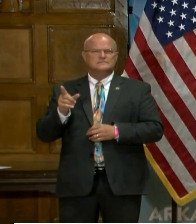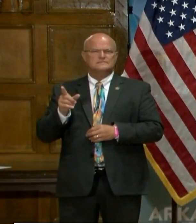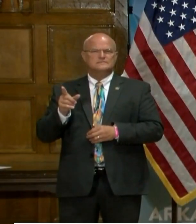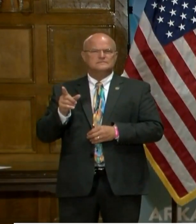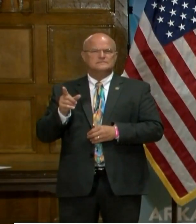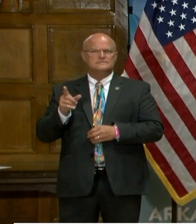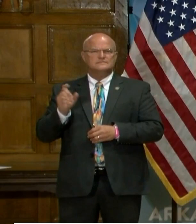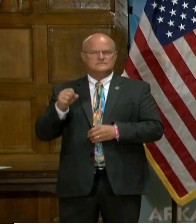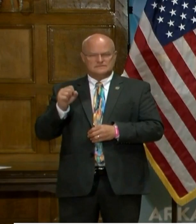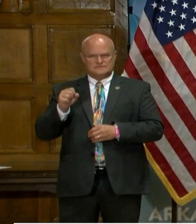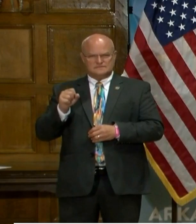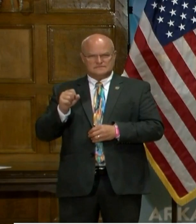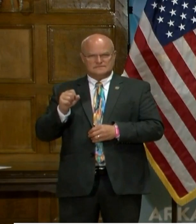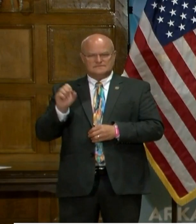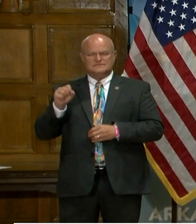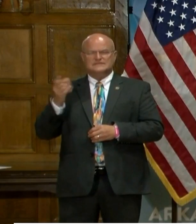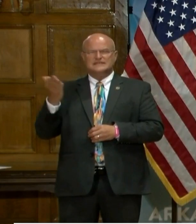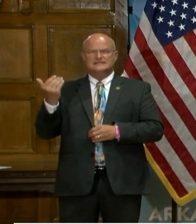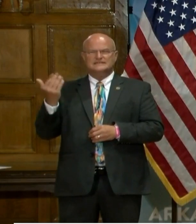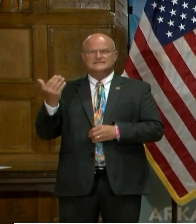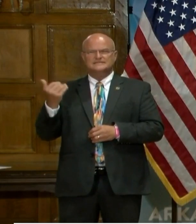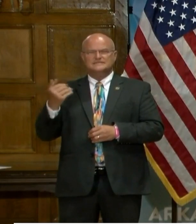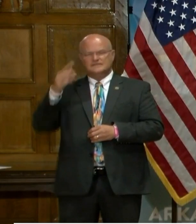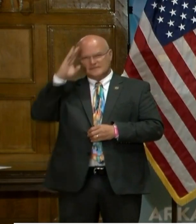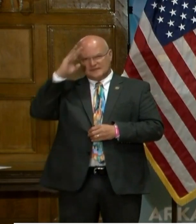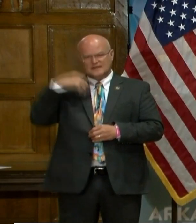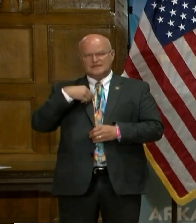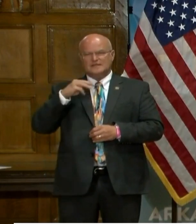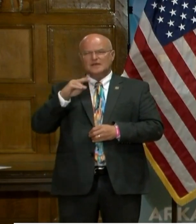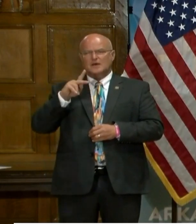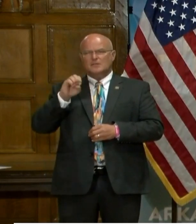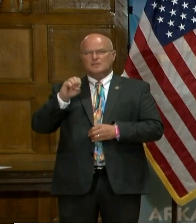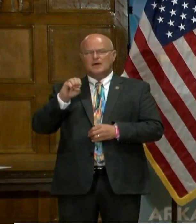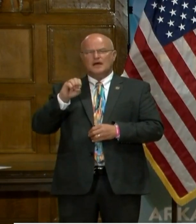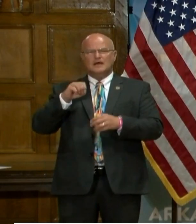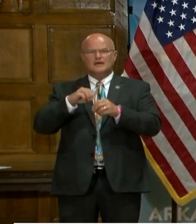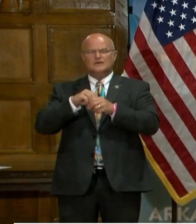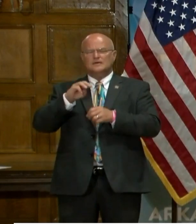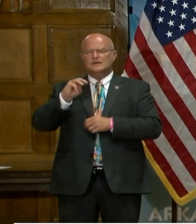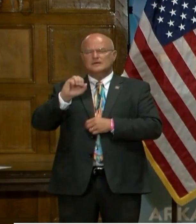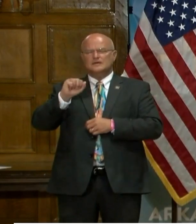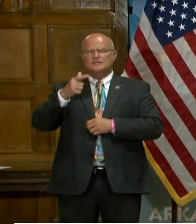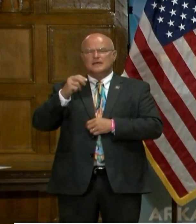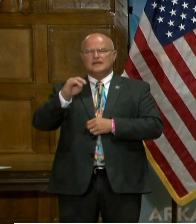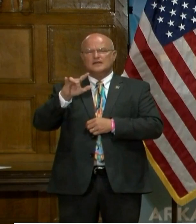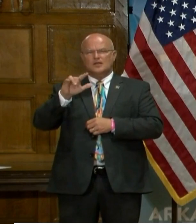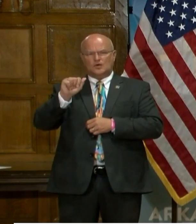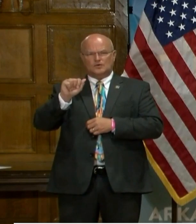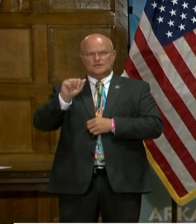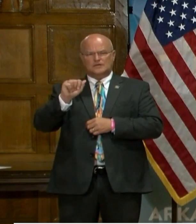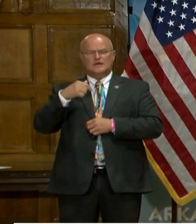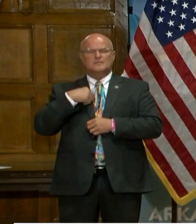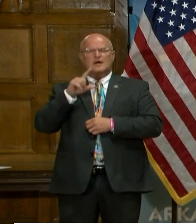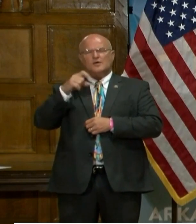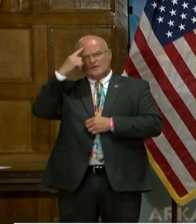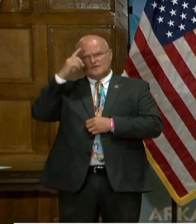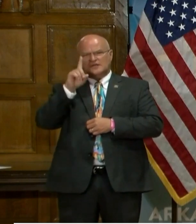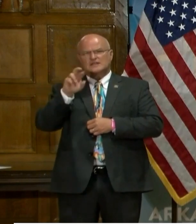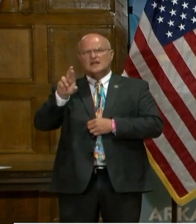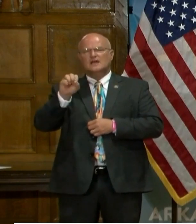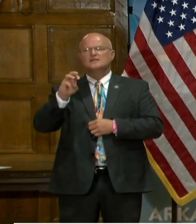Yes. Hello? Yes. Hi, this is Mike McNeil at MagnoliaReporter.com, and my question is for Dr.